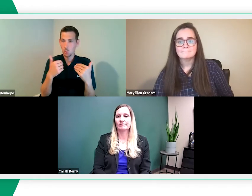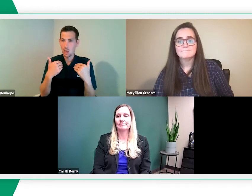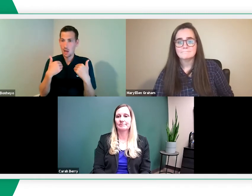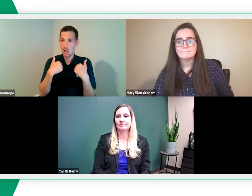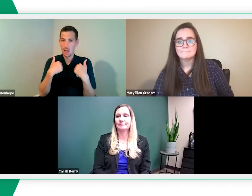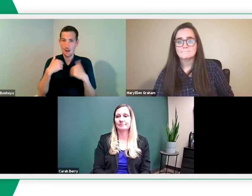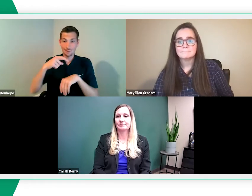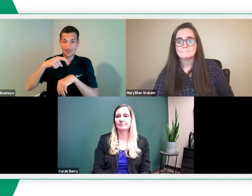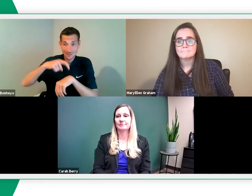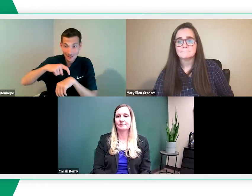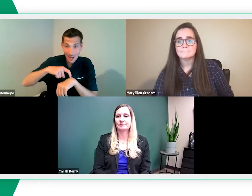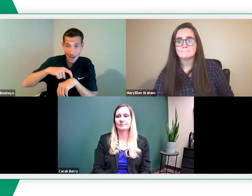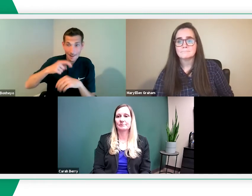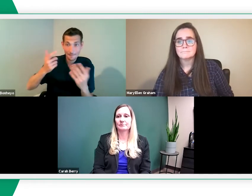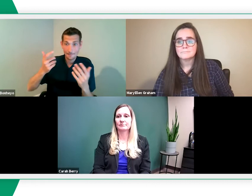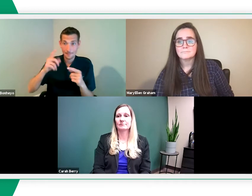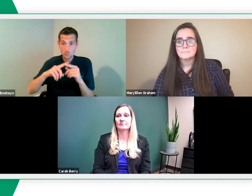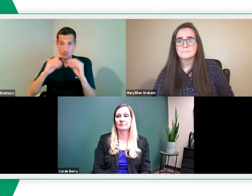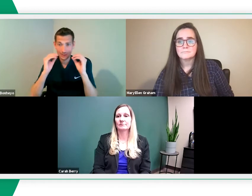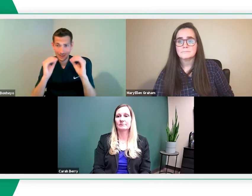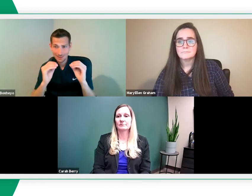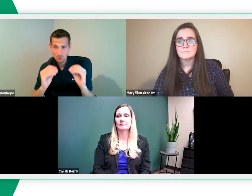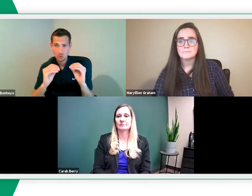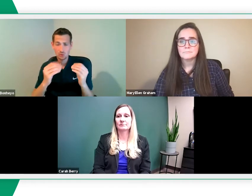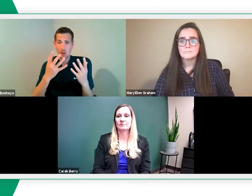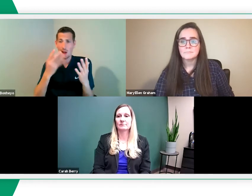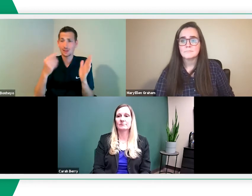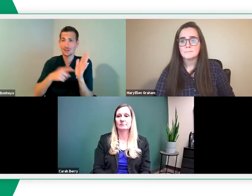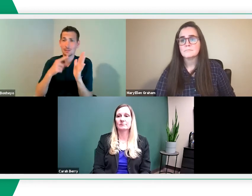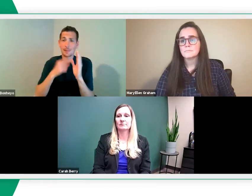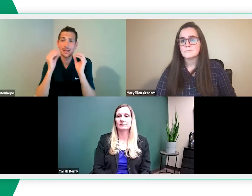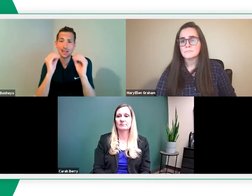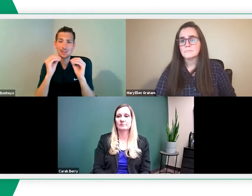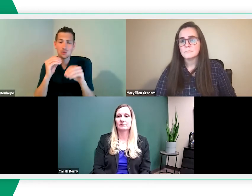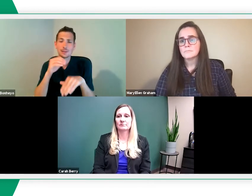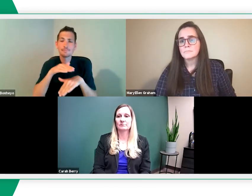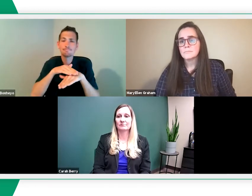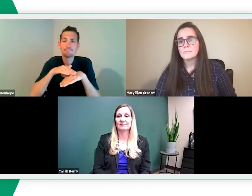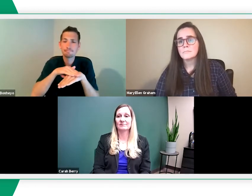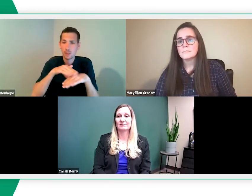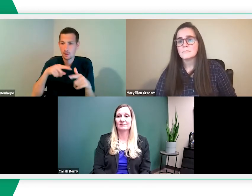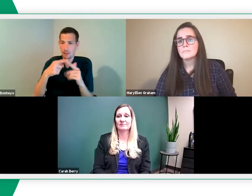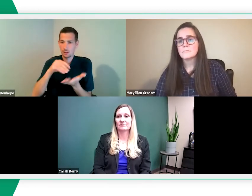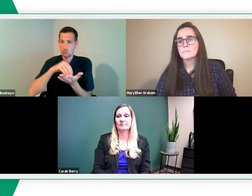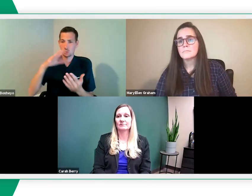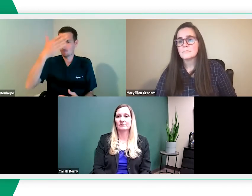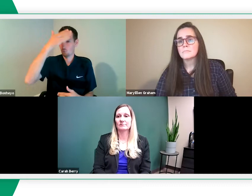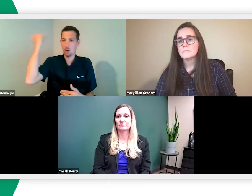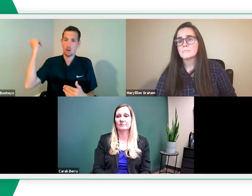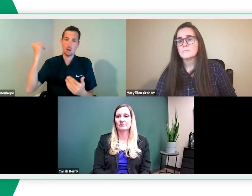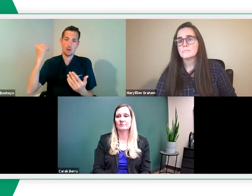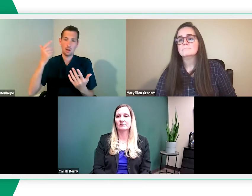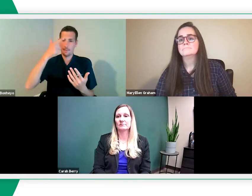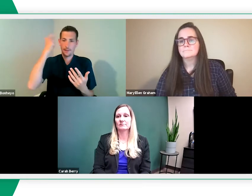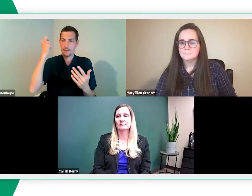have a class or don't have the time to teach. And sometimes teaching might